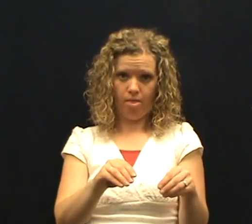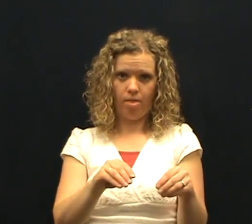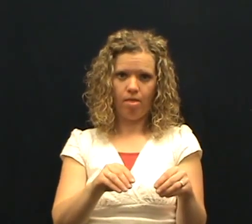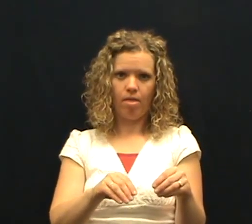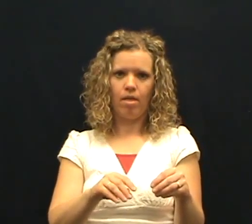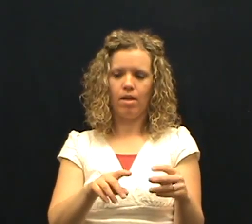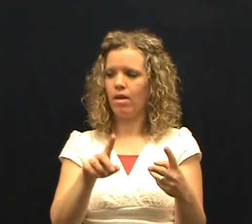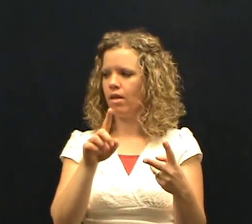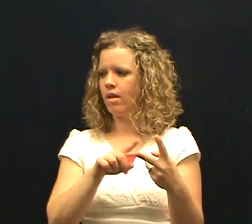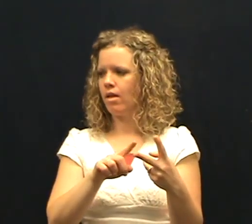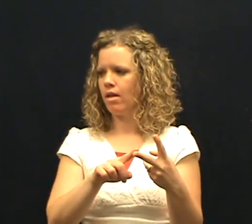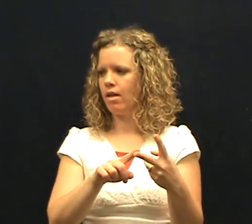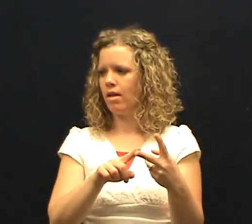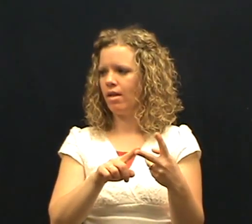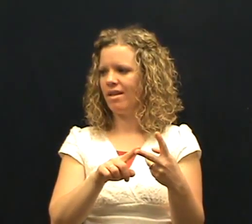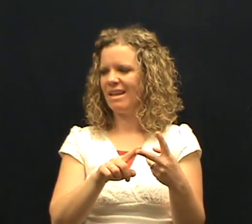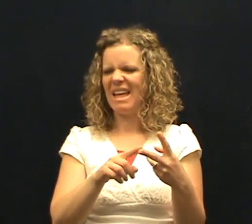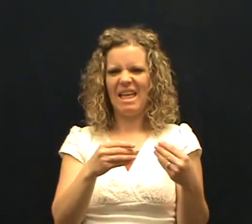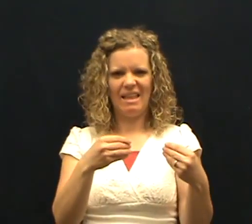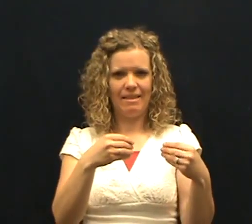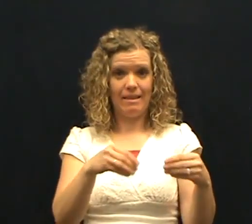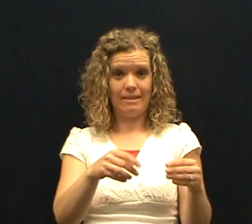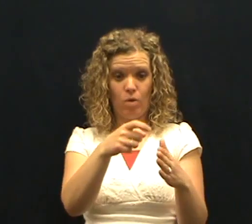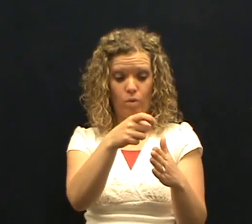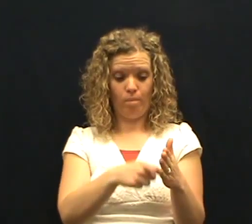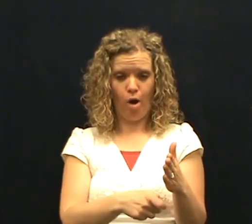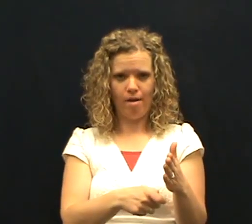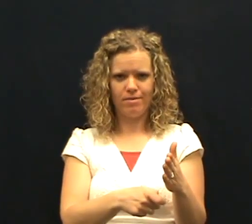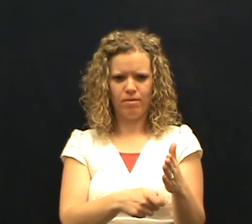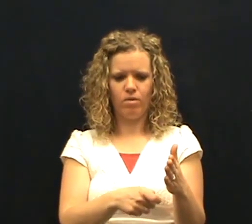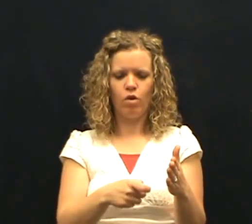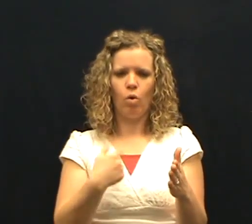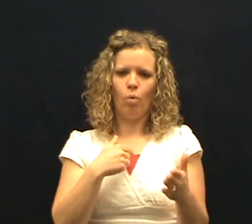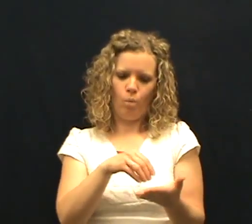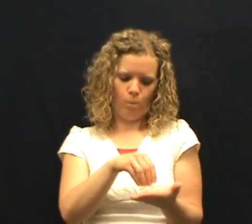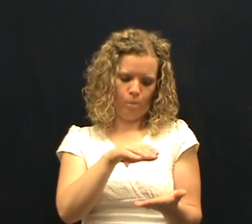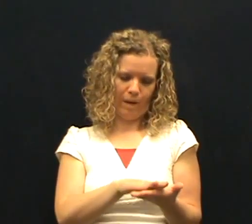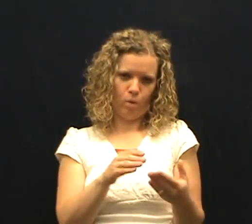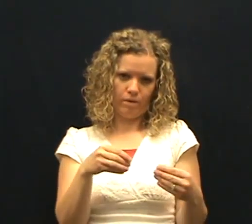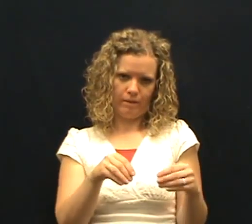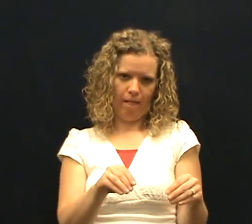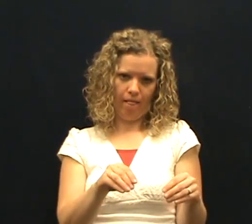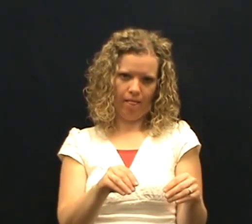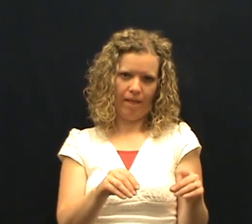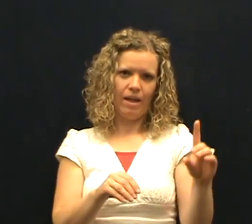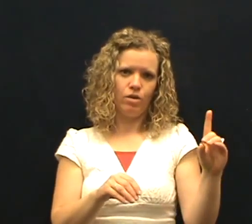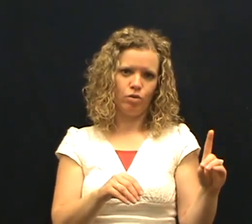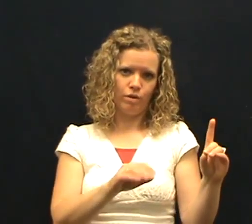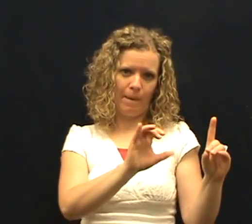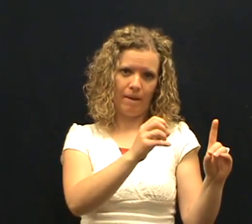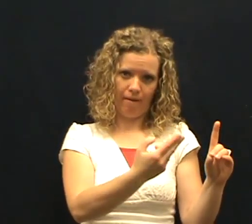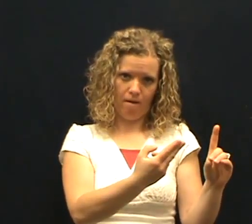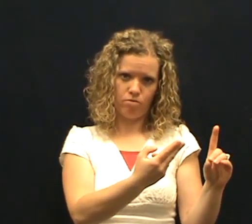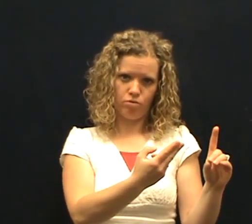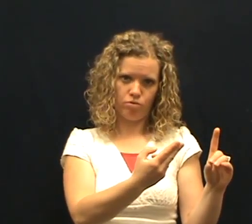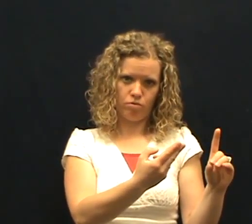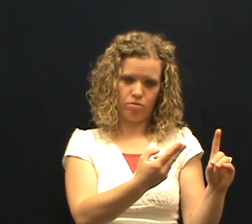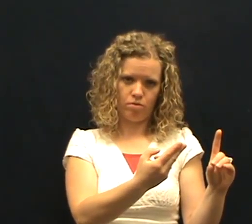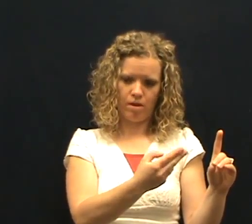Selling price is what we use to record the sale. So we debit cash for the amount of the sale and we credit revenue for